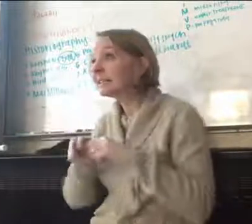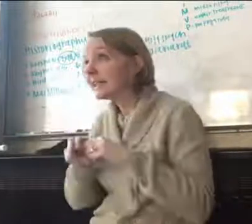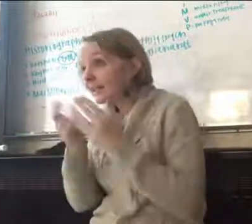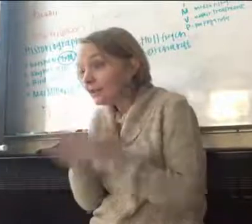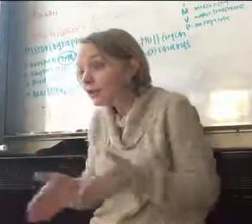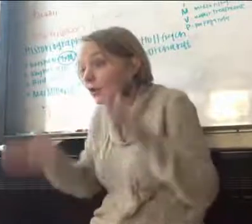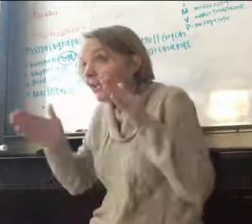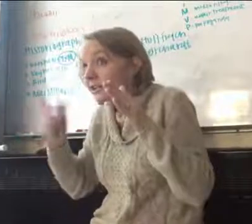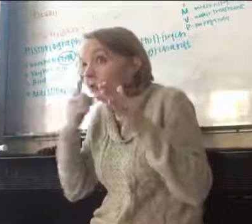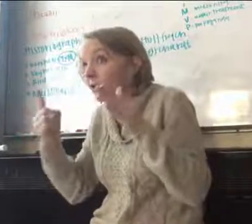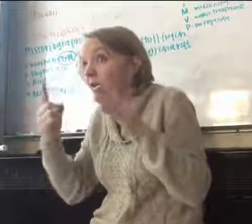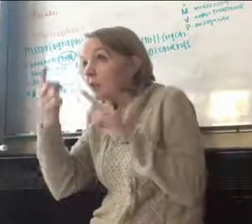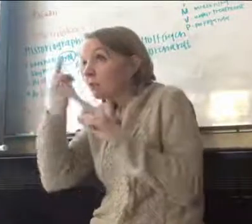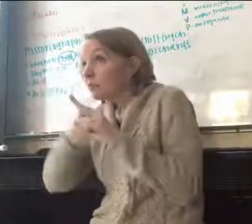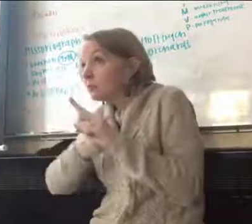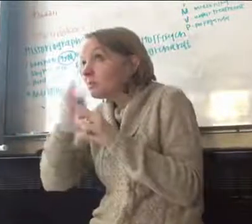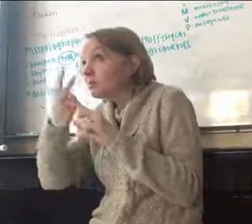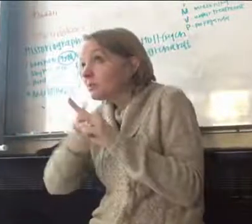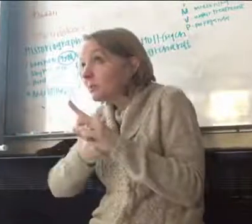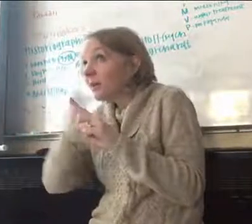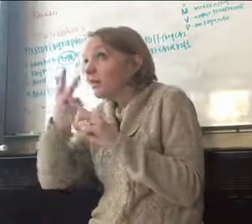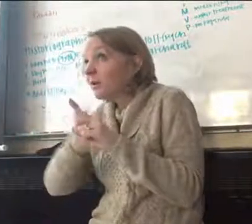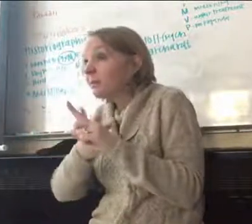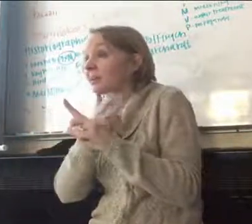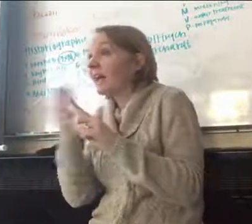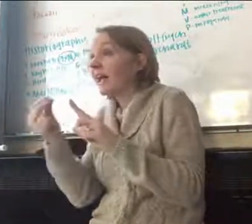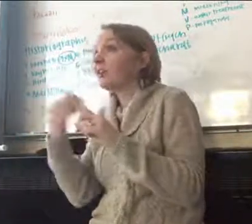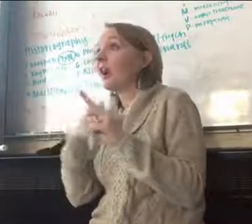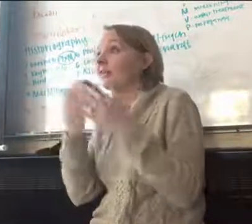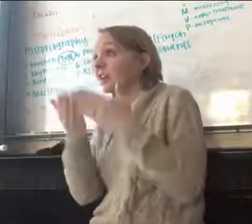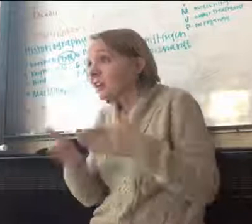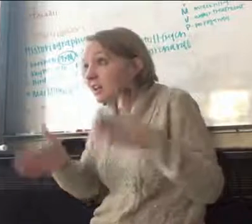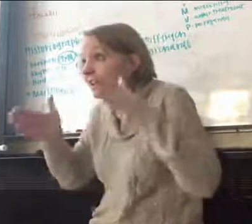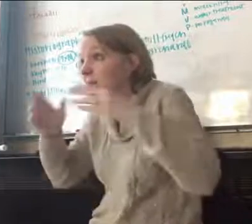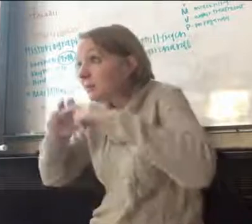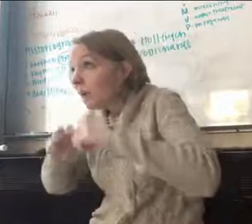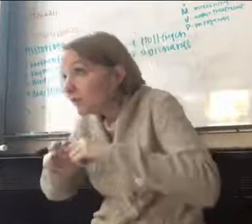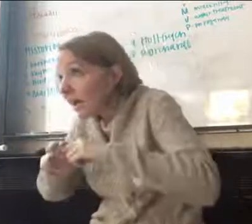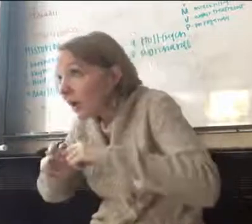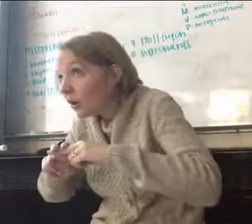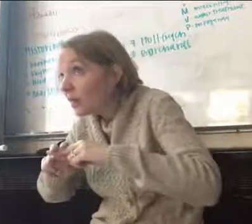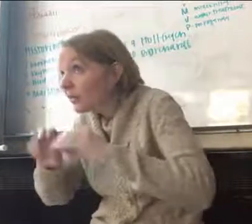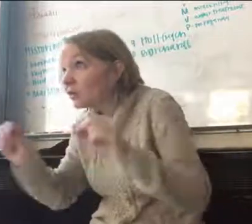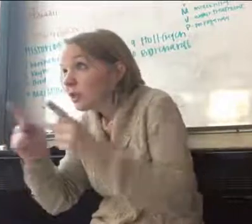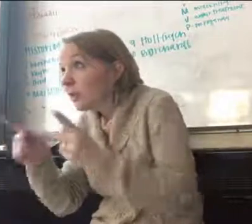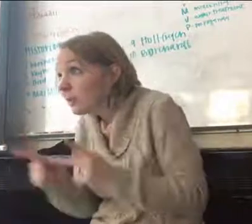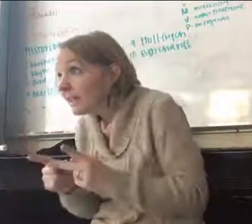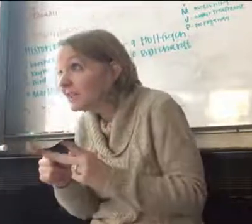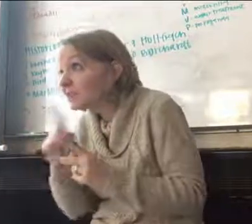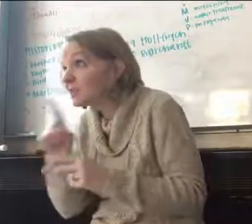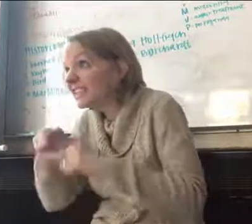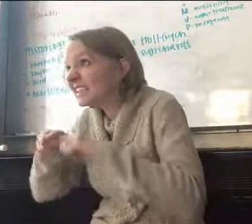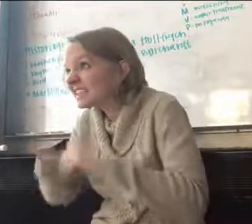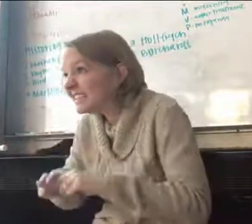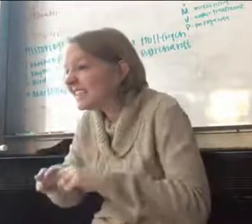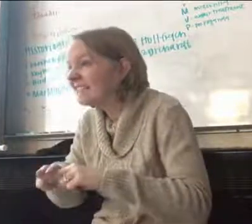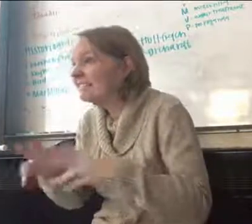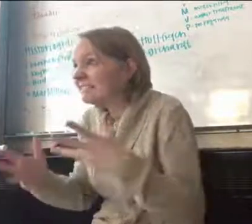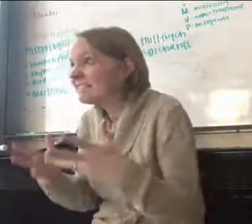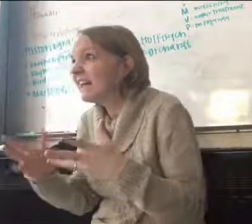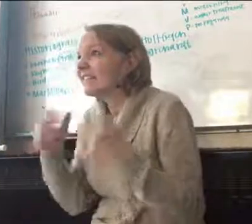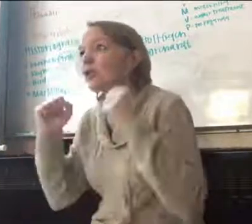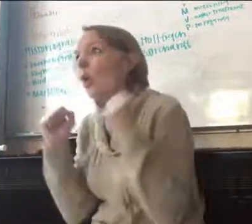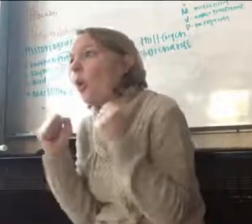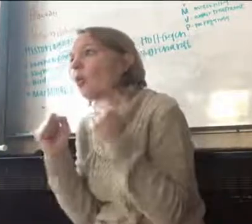trenches for months and months and months, and you're having it bogged down like this, there's no place for you to really sit or anything like that, and